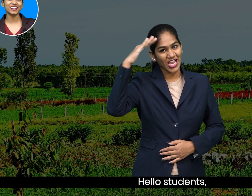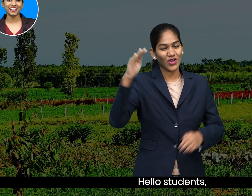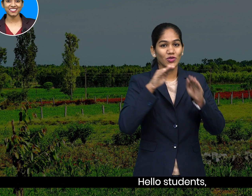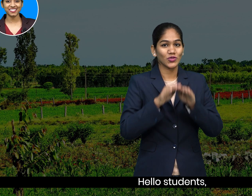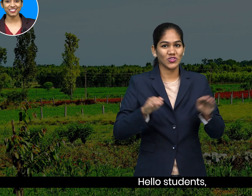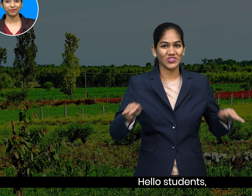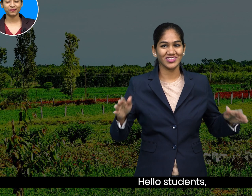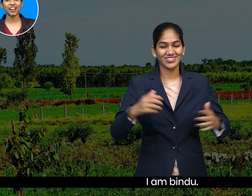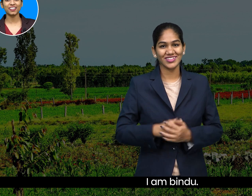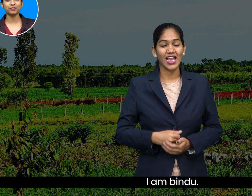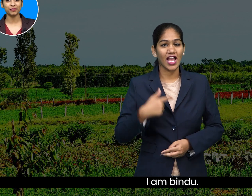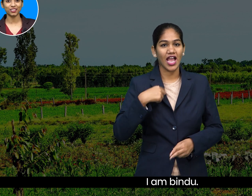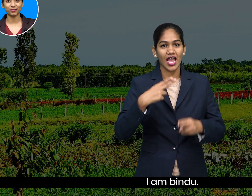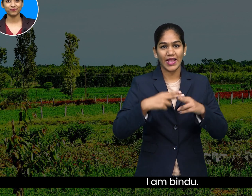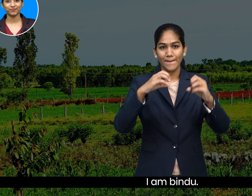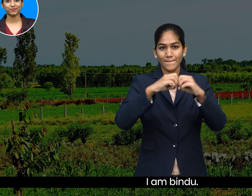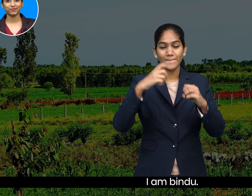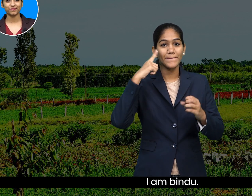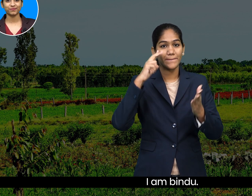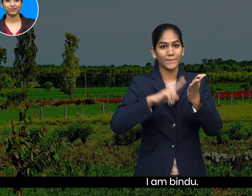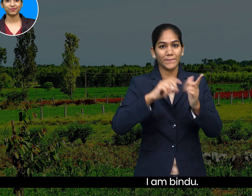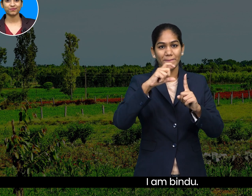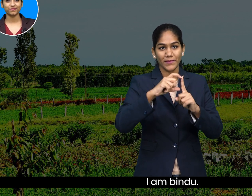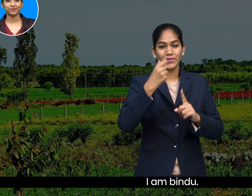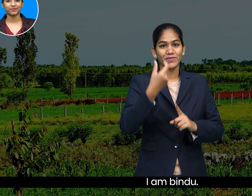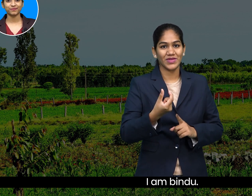Hello students, I am Bindu.